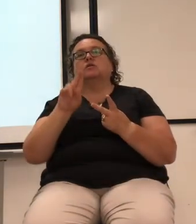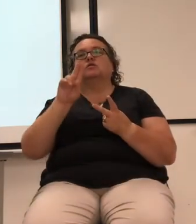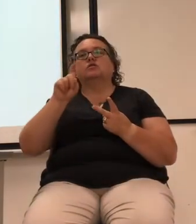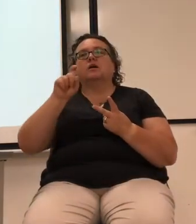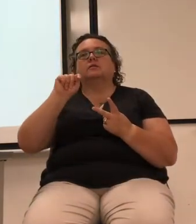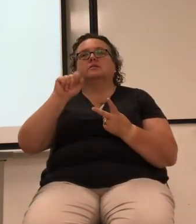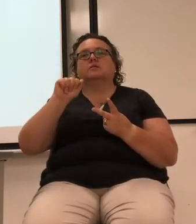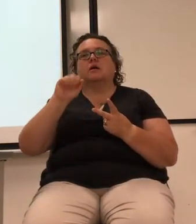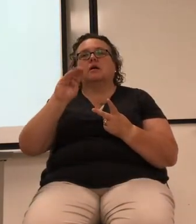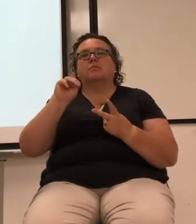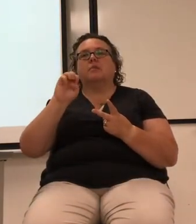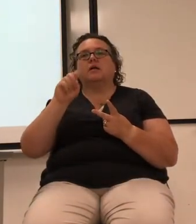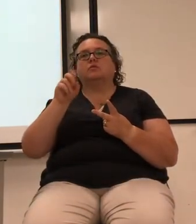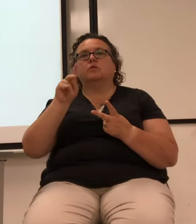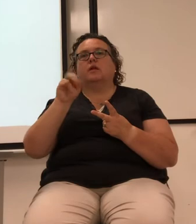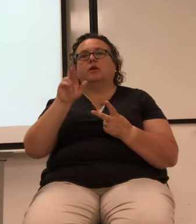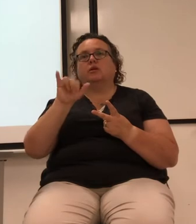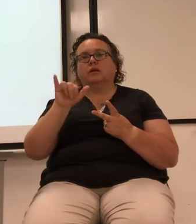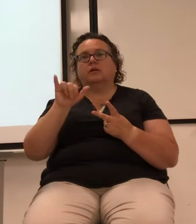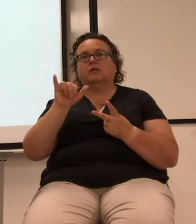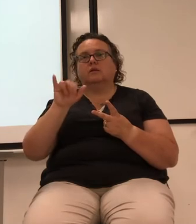juxtamedullary nephron. The difference being,